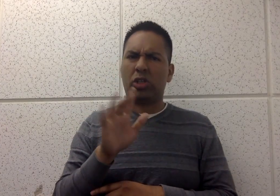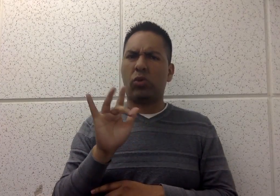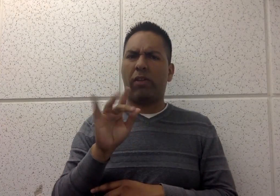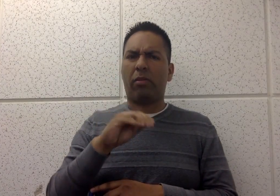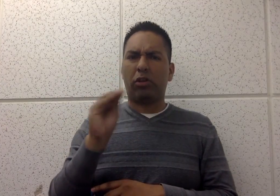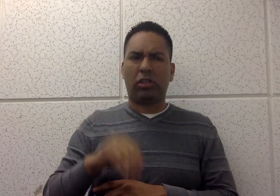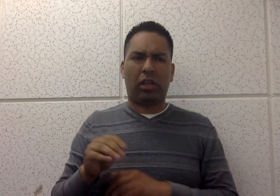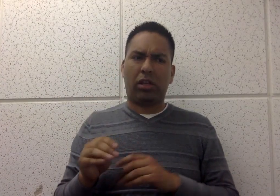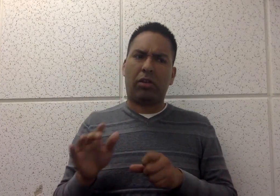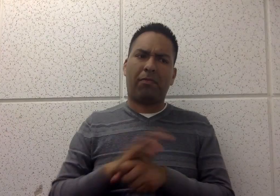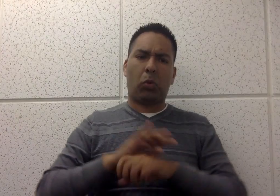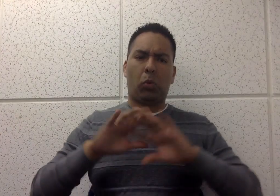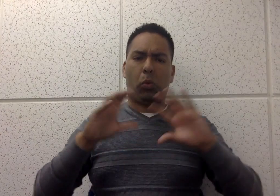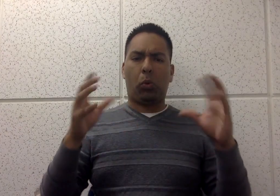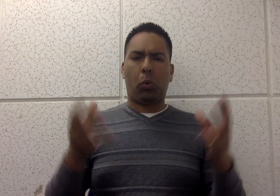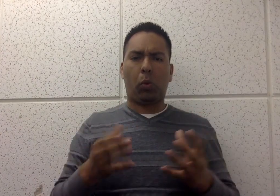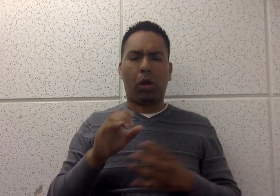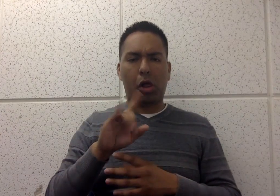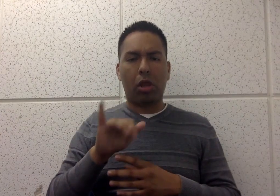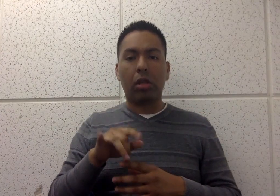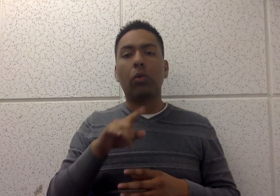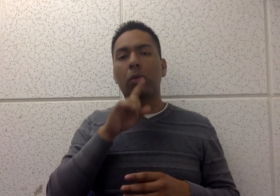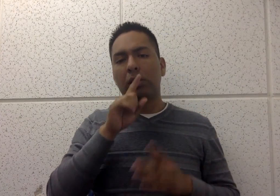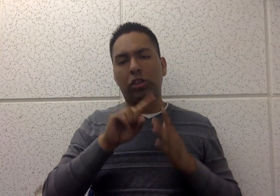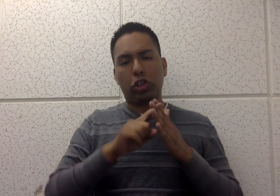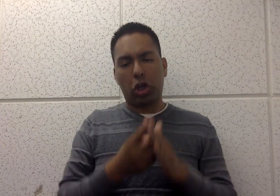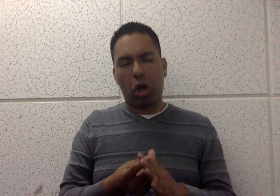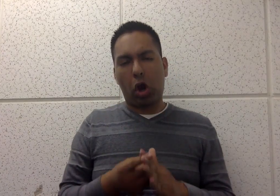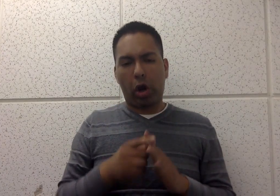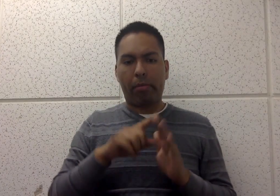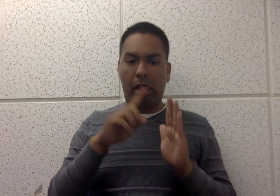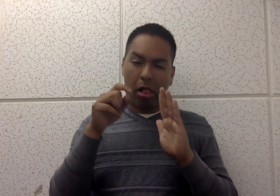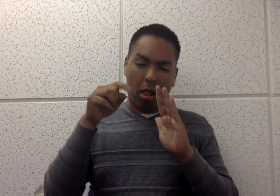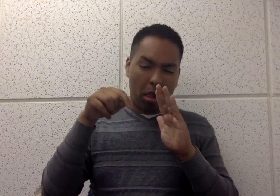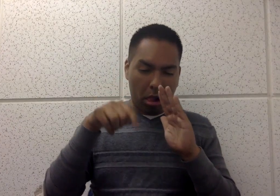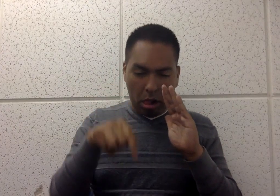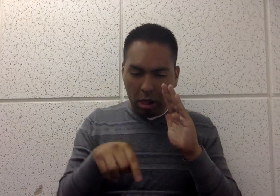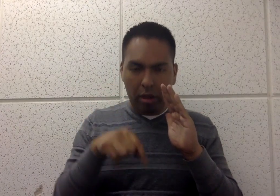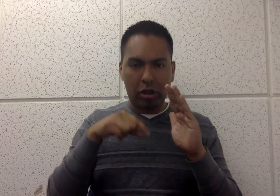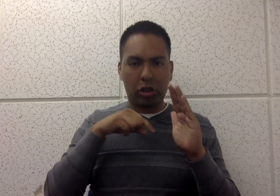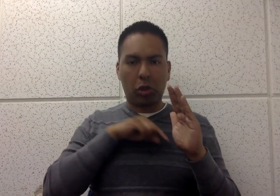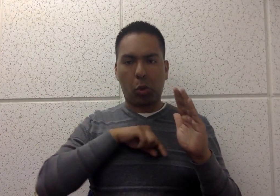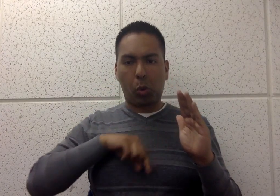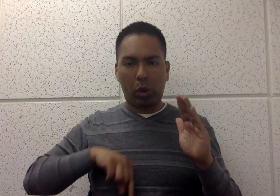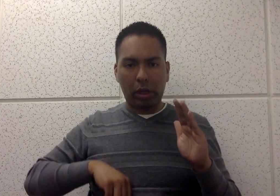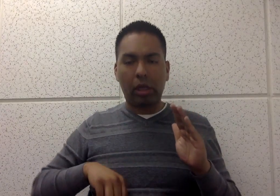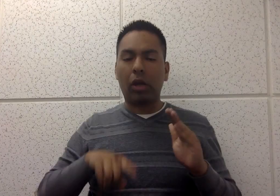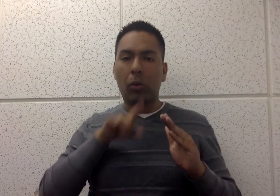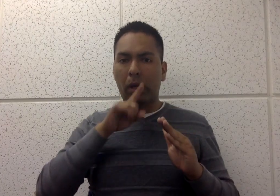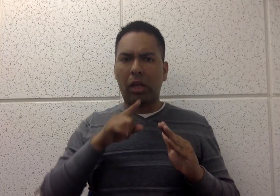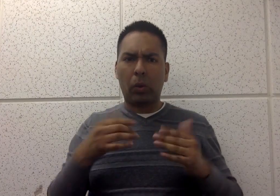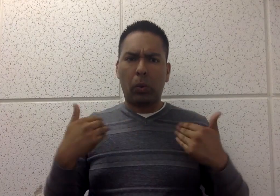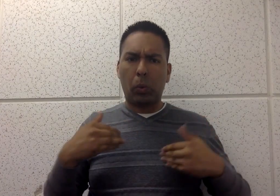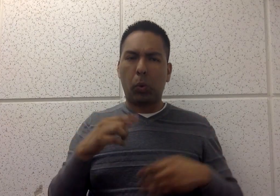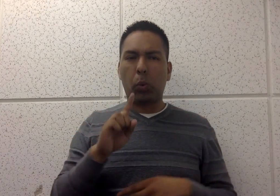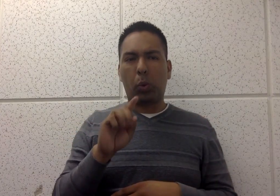starts out somewhere near the queen. And when we dig up nests, we find they're about as deep as the colony is wide, so about 1 meter deep